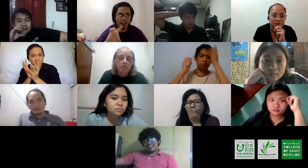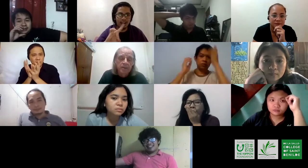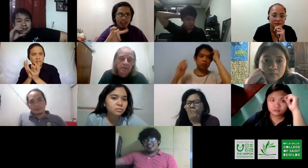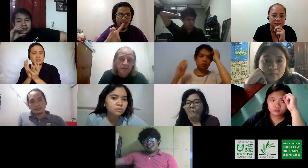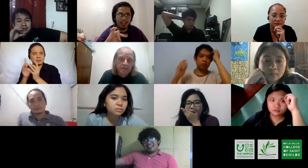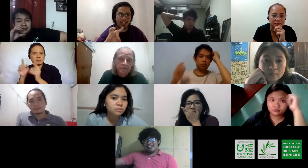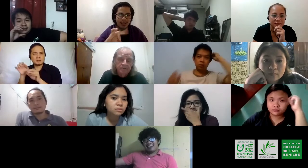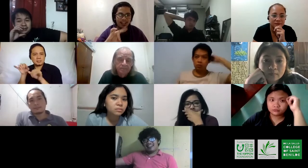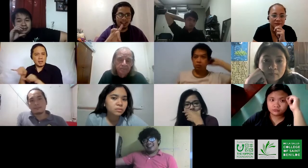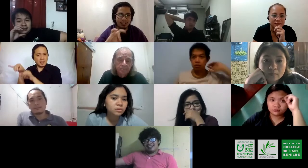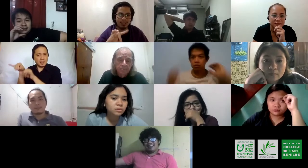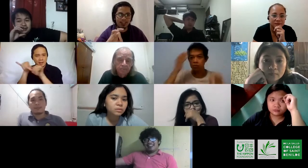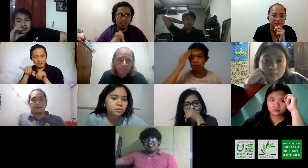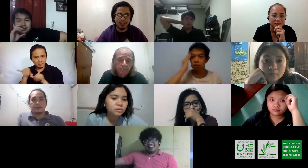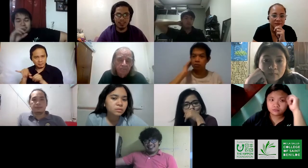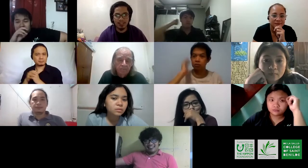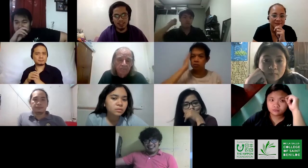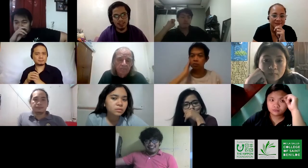small communities.